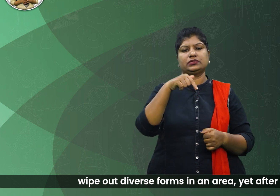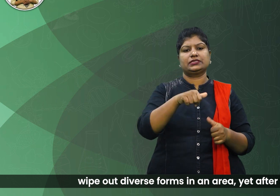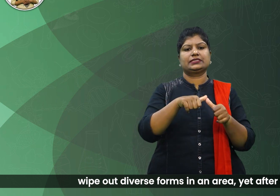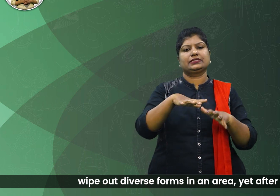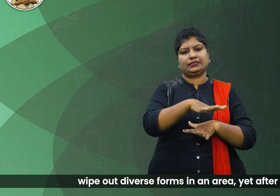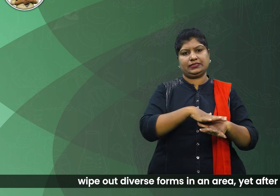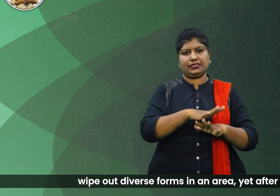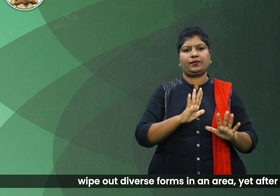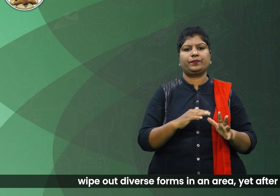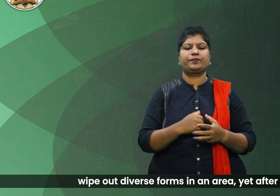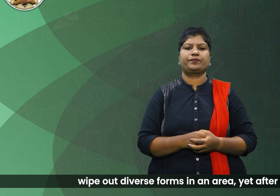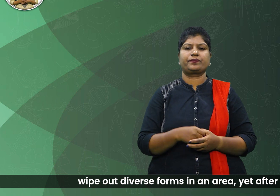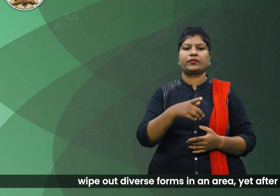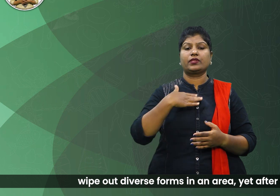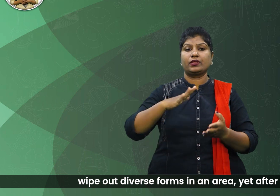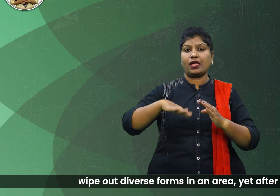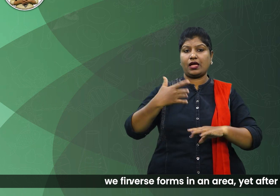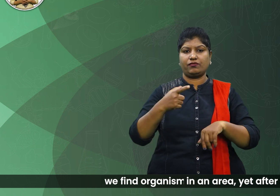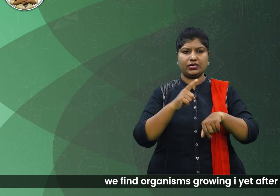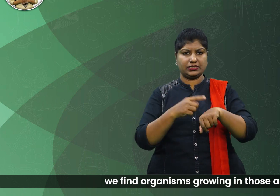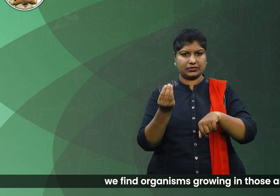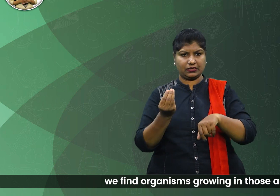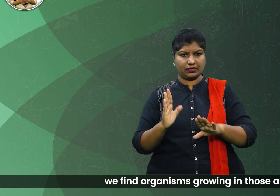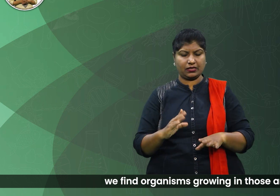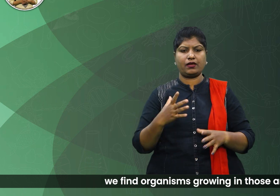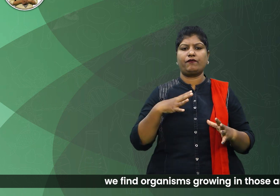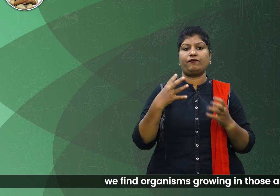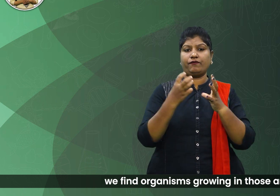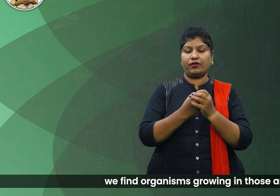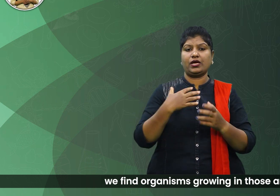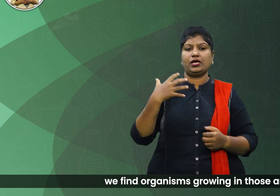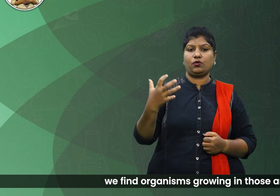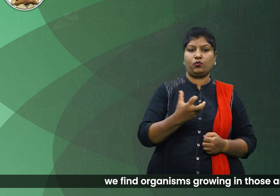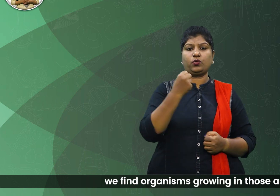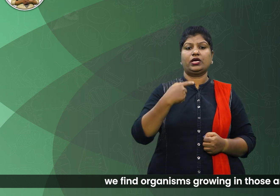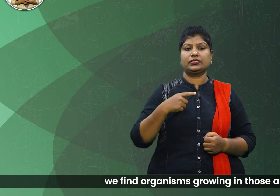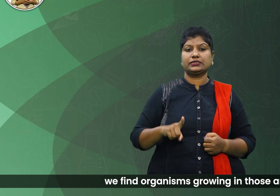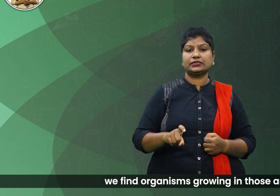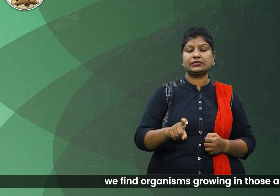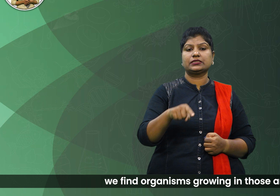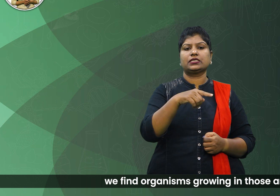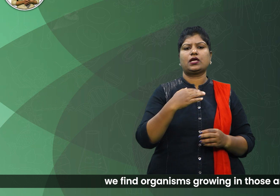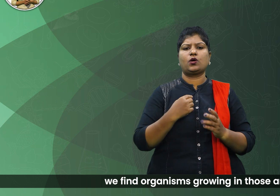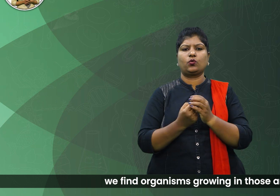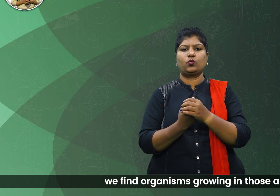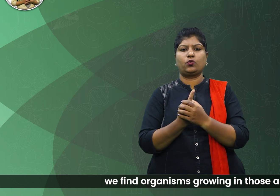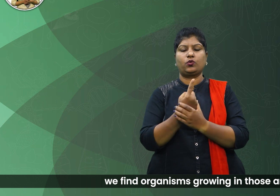Yet, after some time we find organisms growing in those areas.